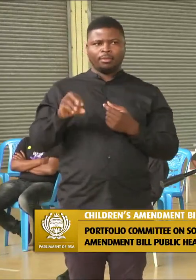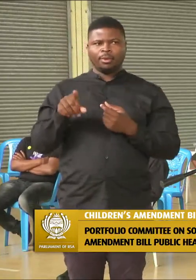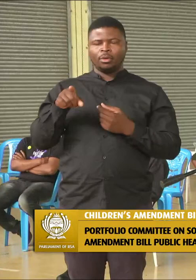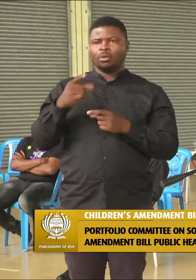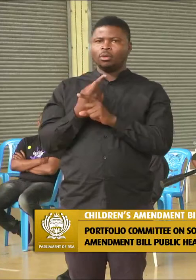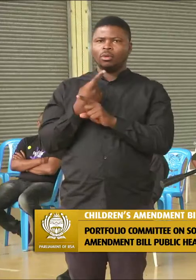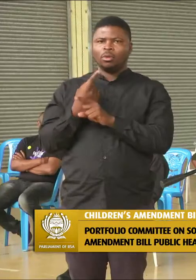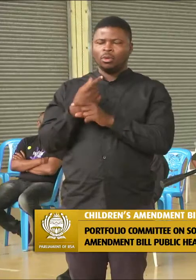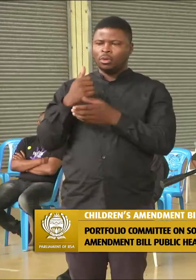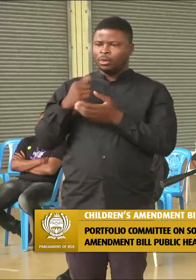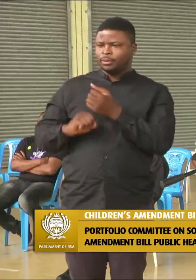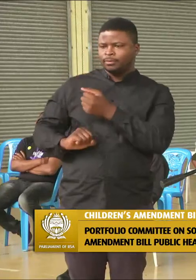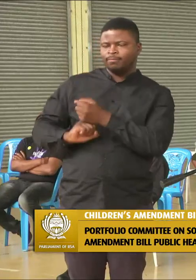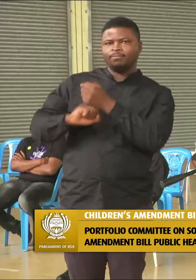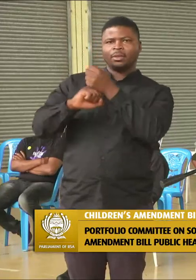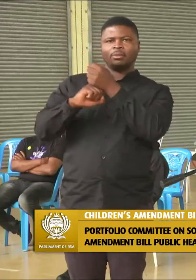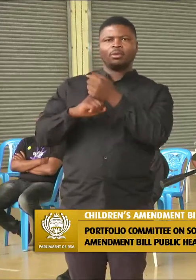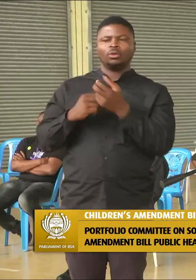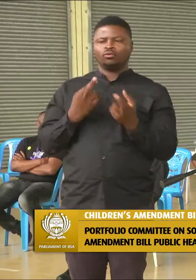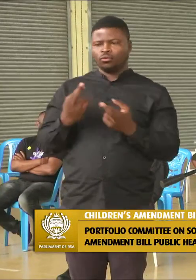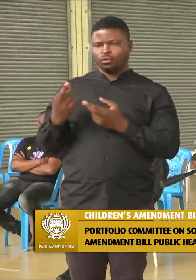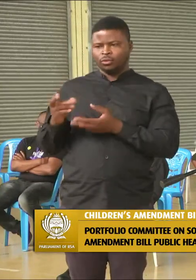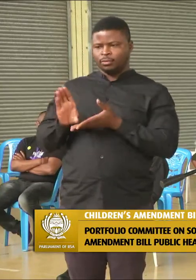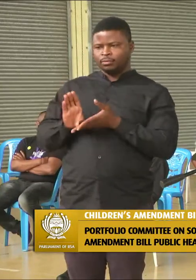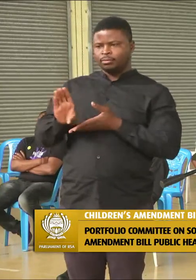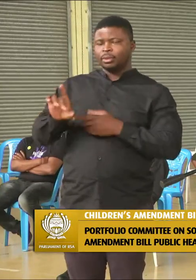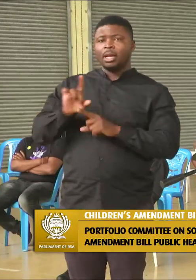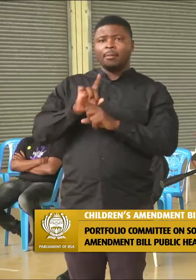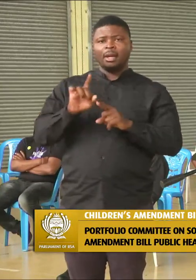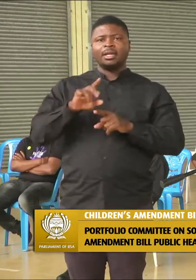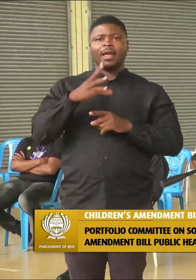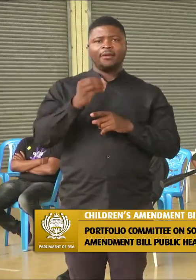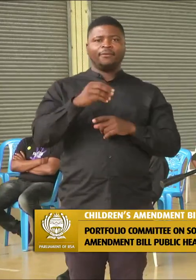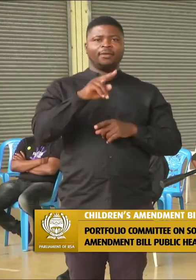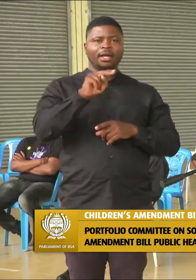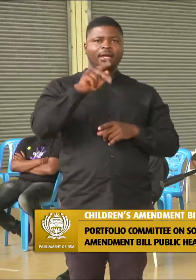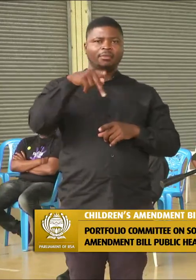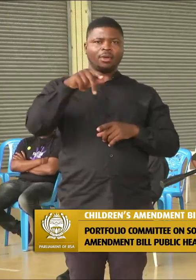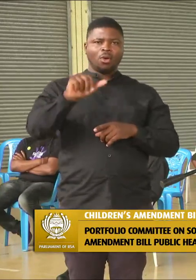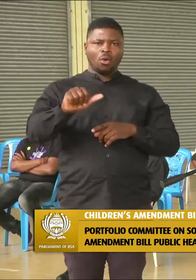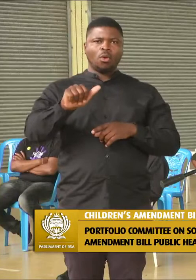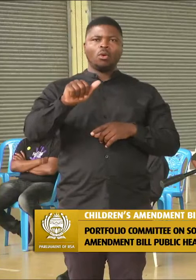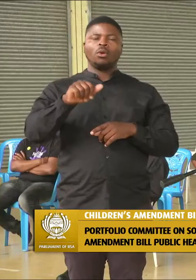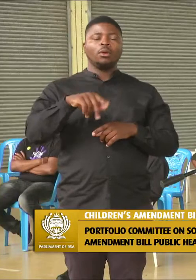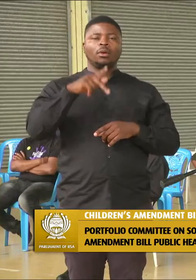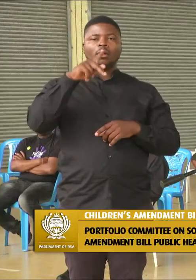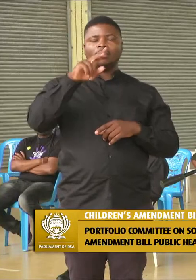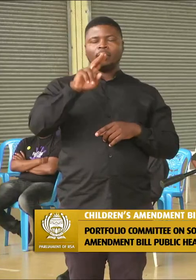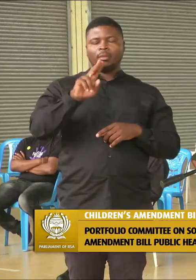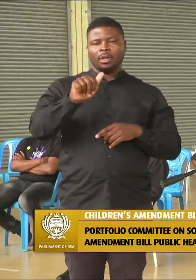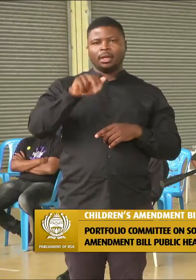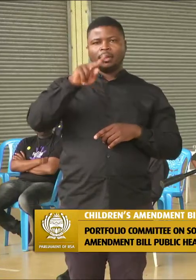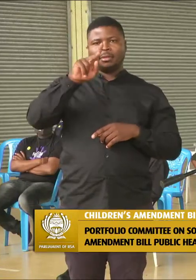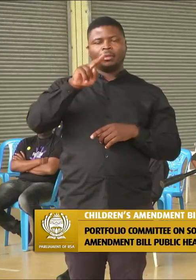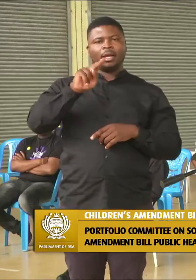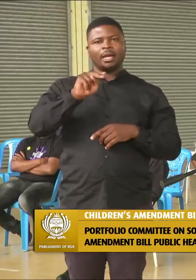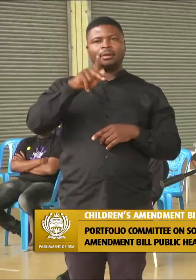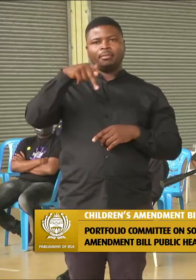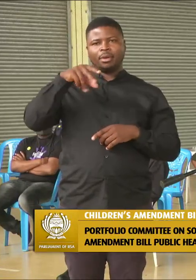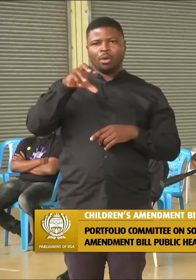resource mobilization guided by the NPO Act. Njengomnyango futhi siyawasekela ama